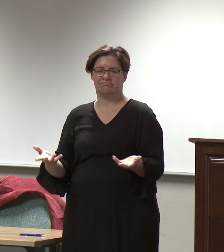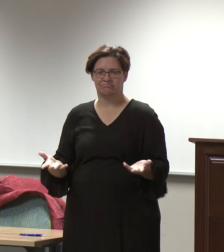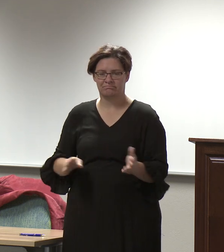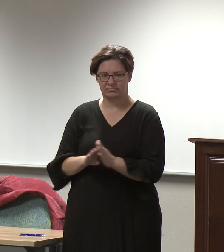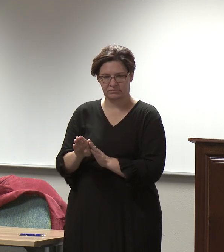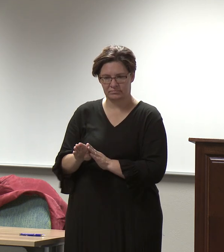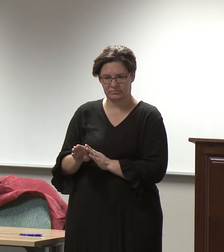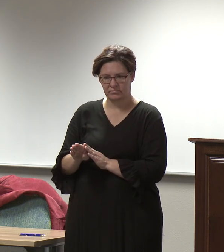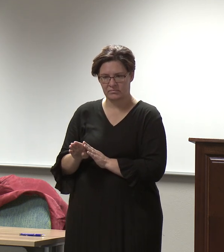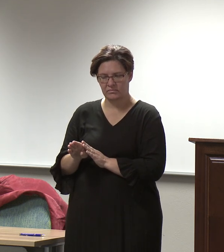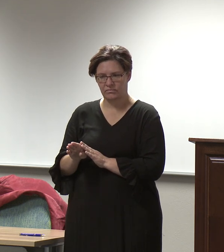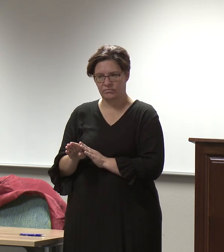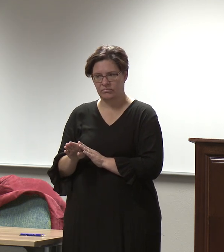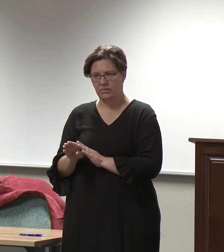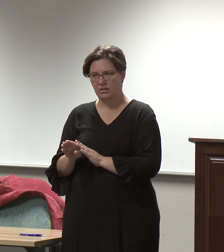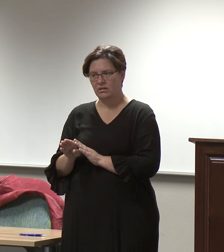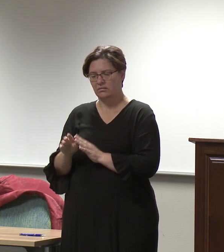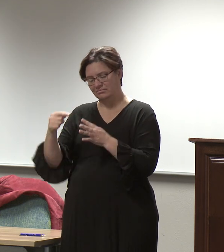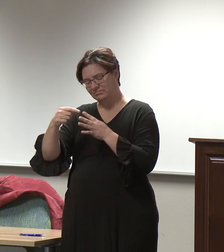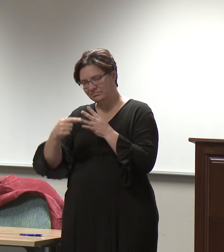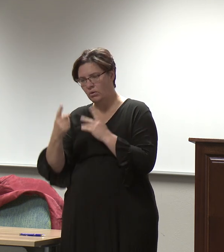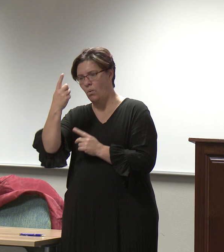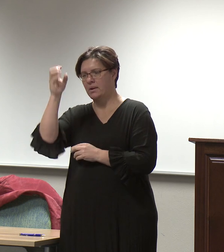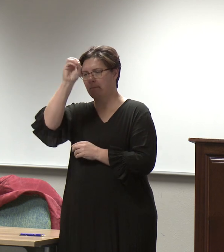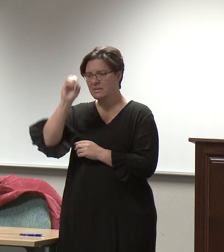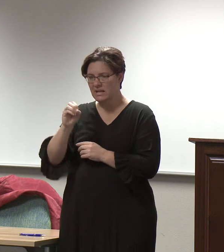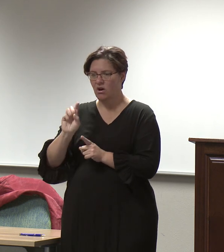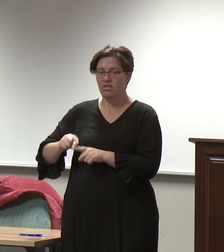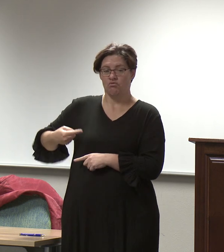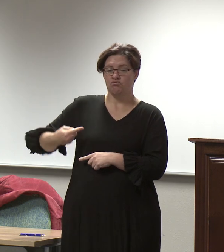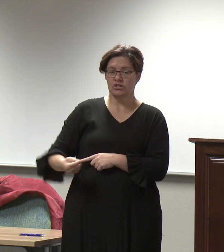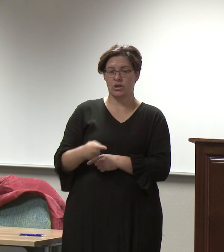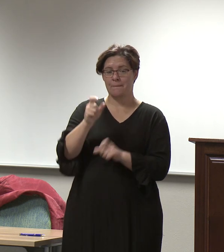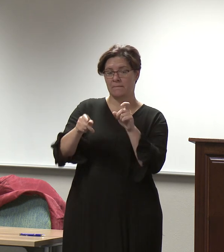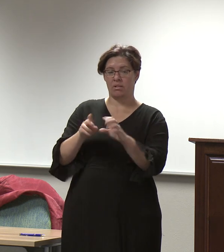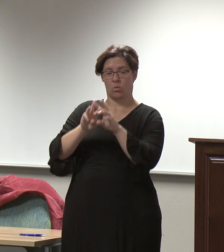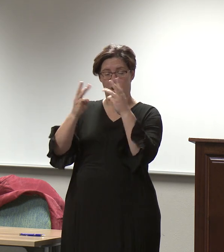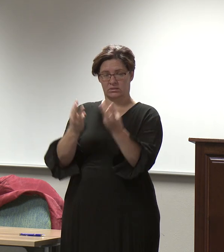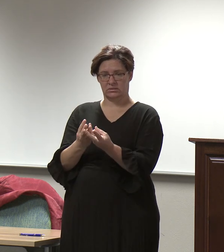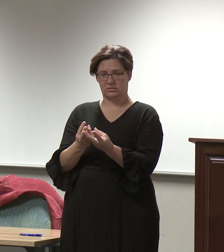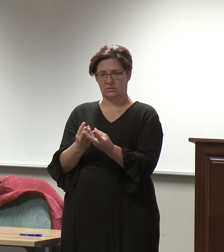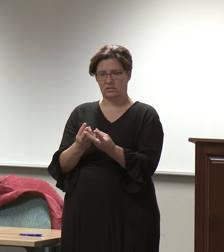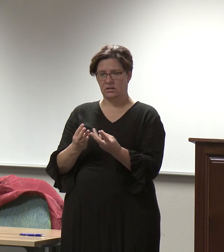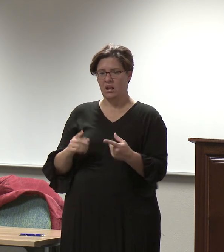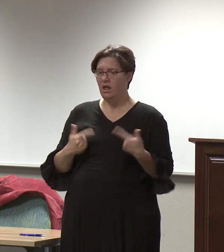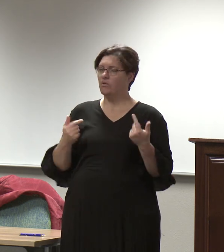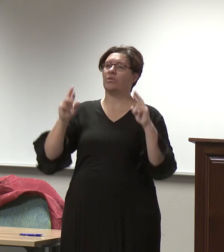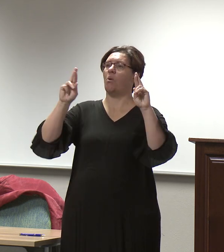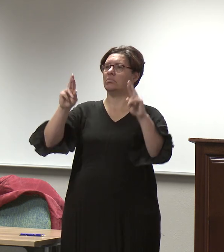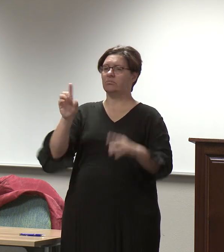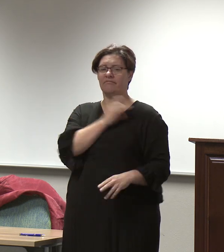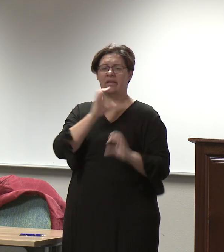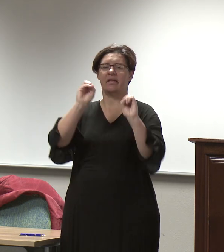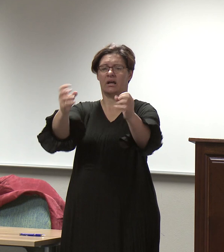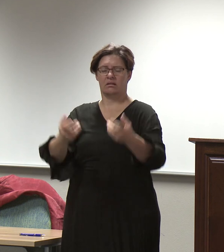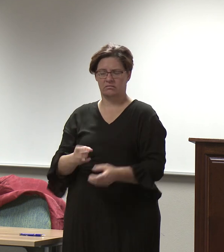also be dangerous. There are a couple of these 1% of the richest people in the world, I think they live just with hope. No fear.